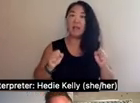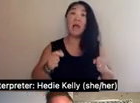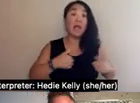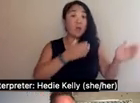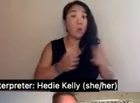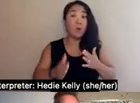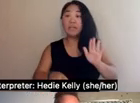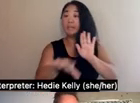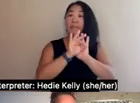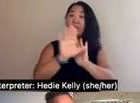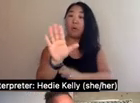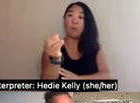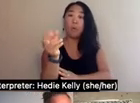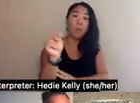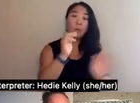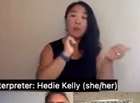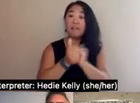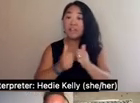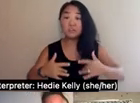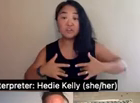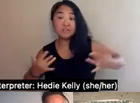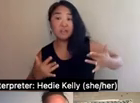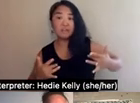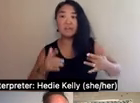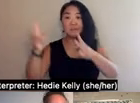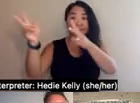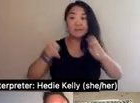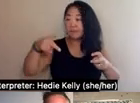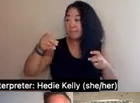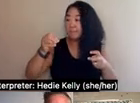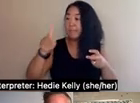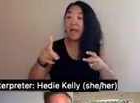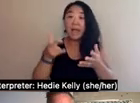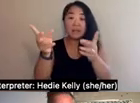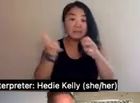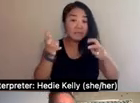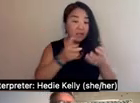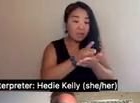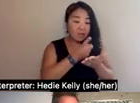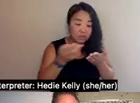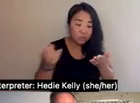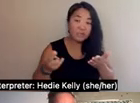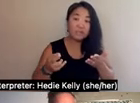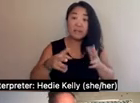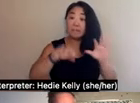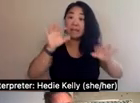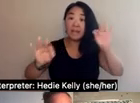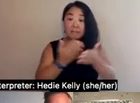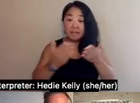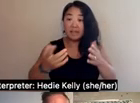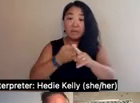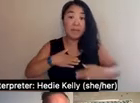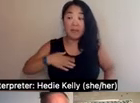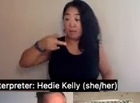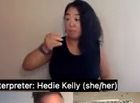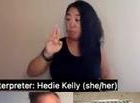own adventure, organize your own pod, download resources from my website, pick up supplies from my porch, and go off and do this on your own, and we'll